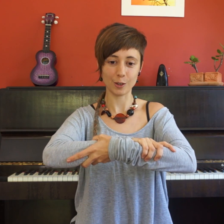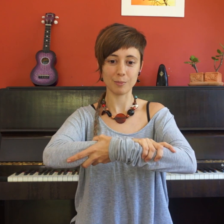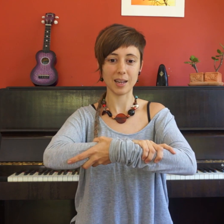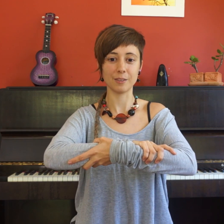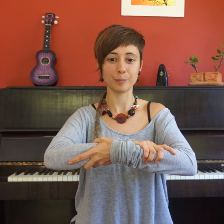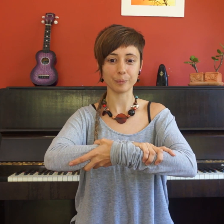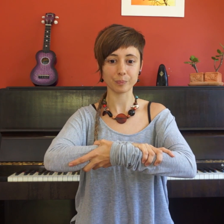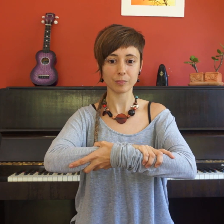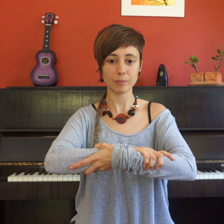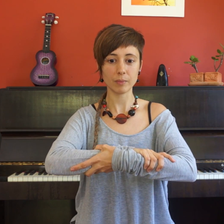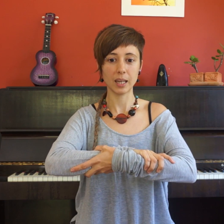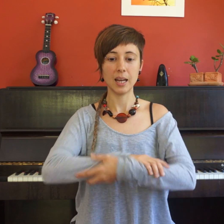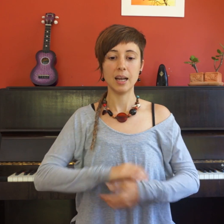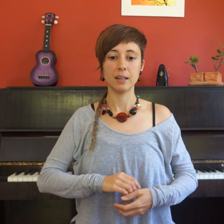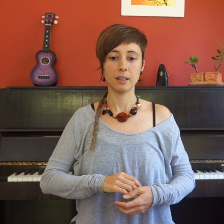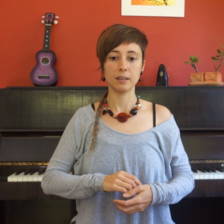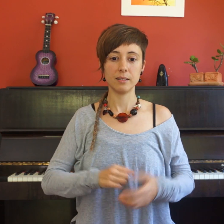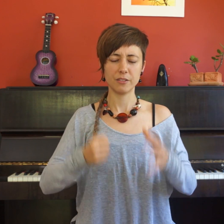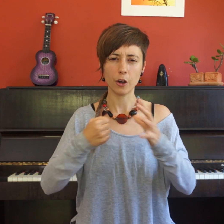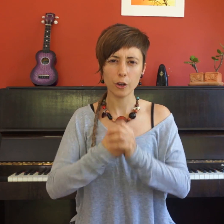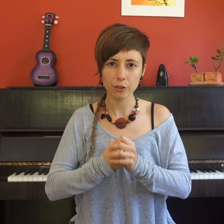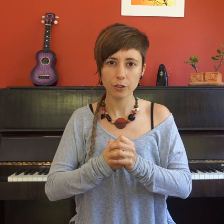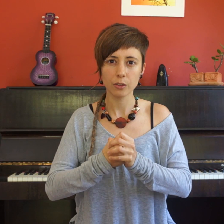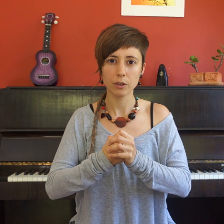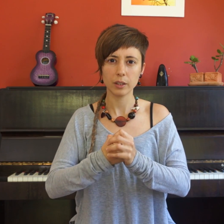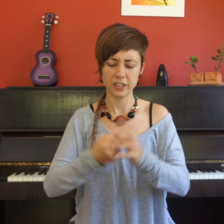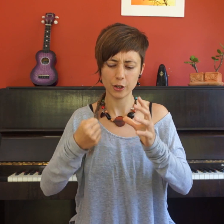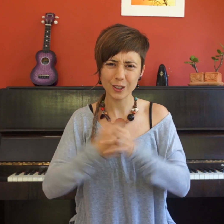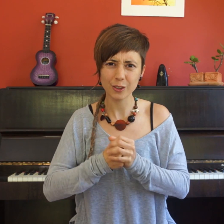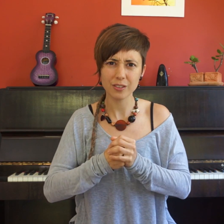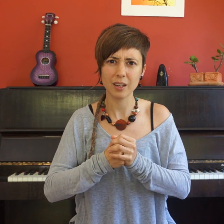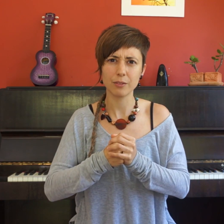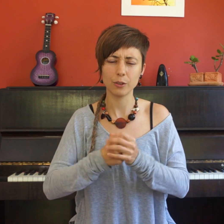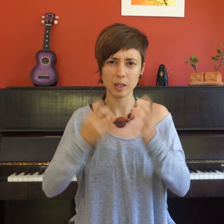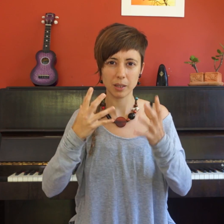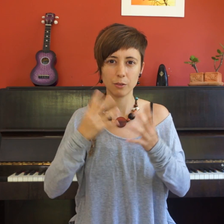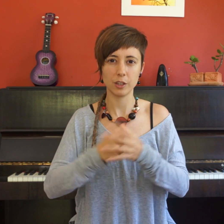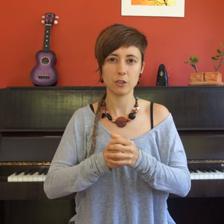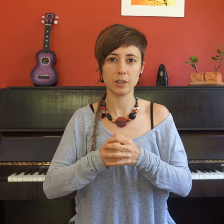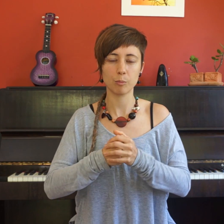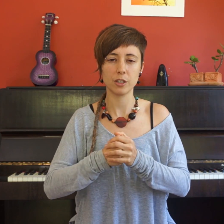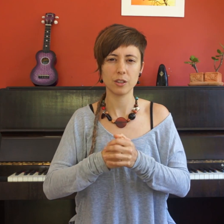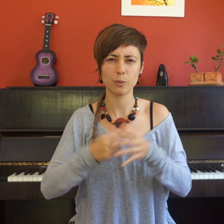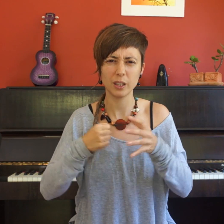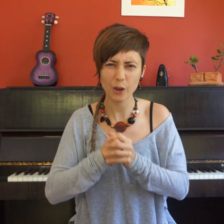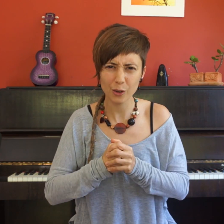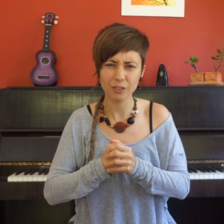come down. This is hurt. Like she hurt herself, and you can make the facial expression as well. It hurts.